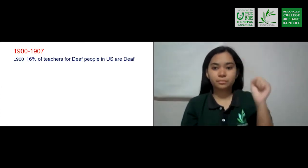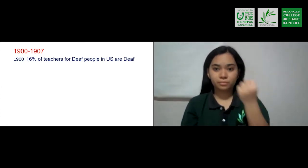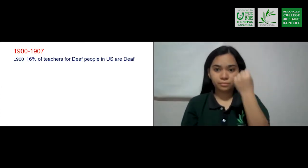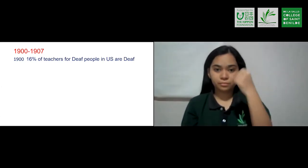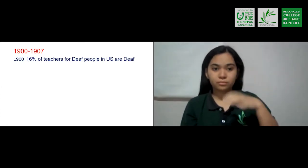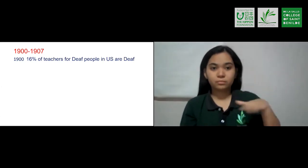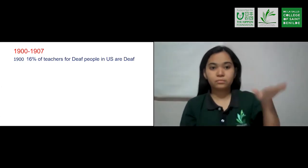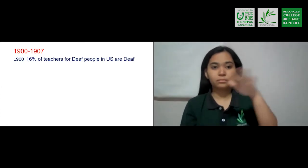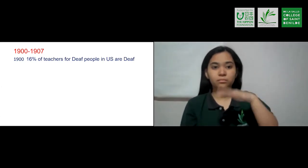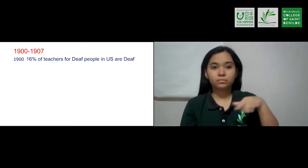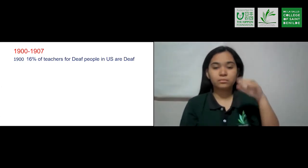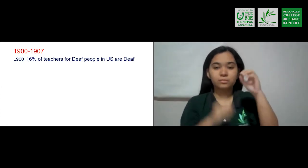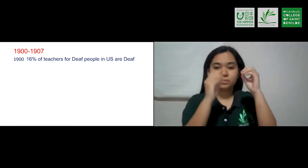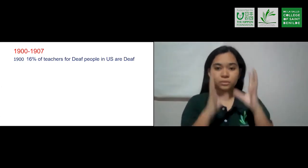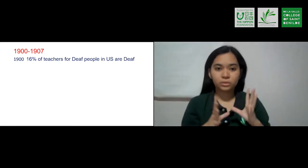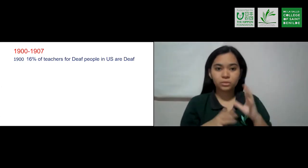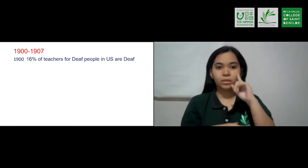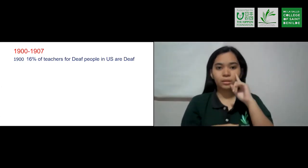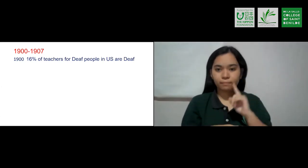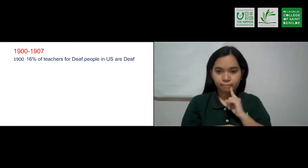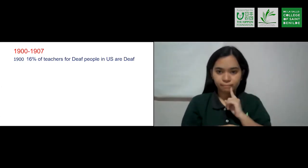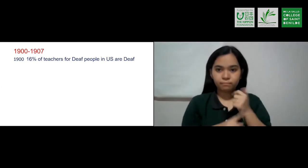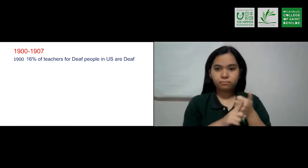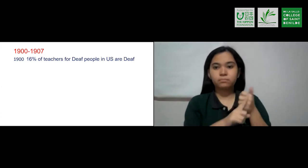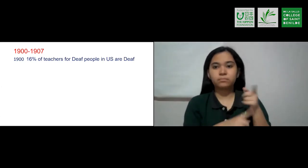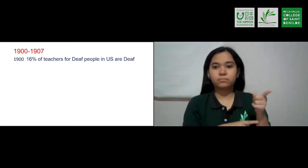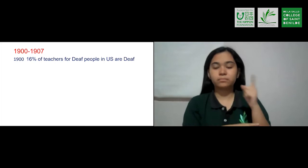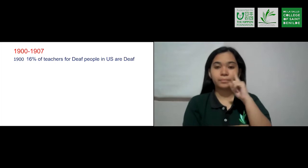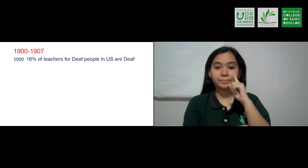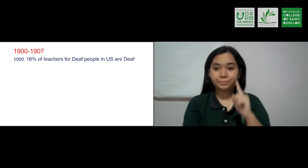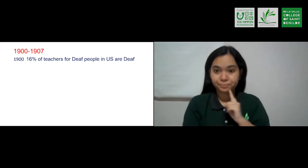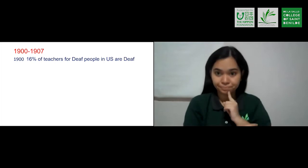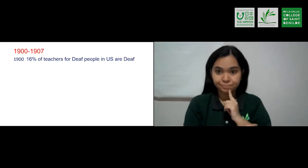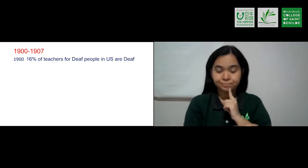In the 1900s, deaf teachers,